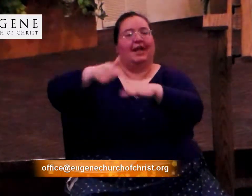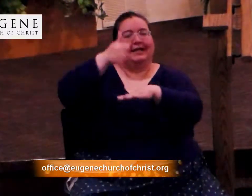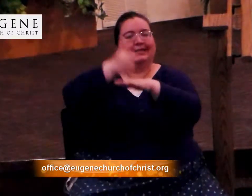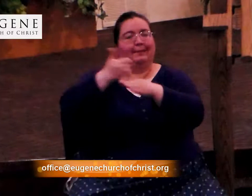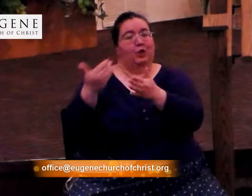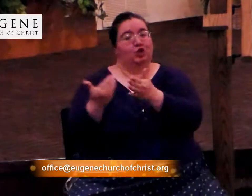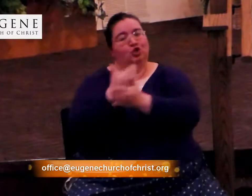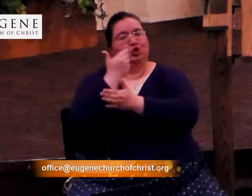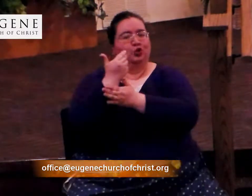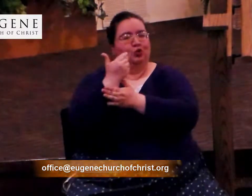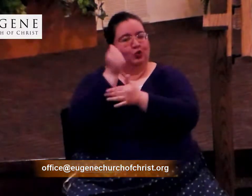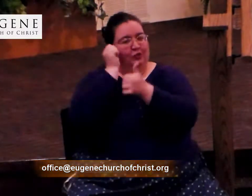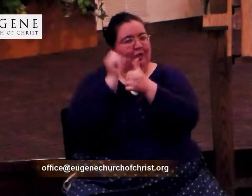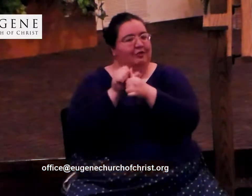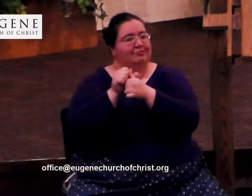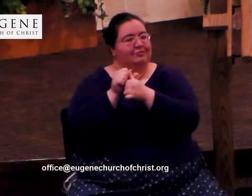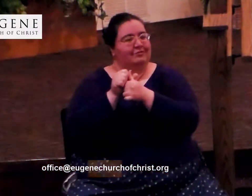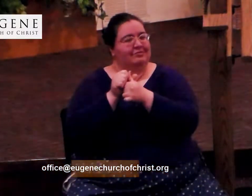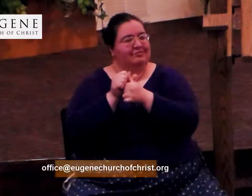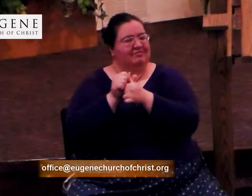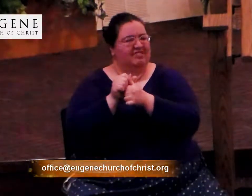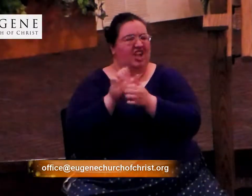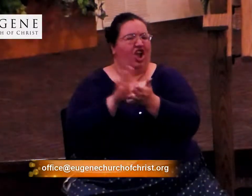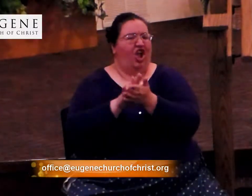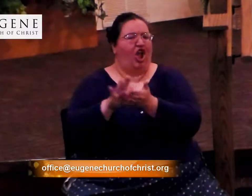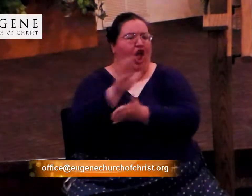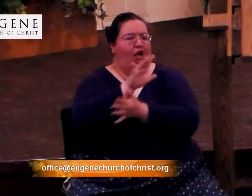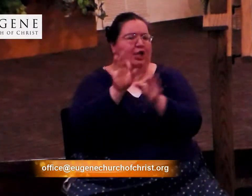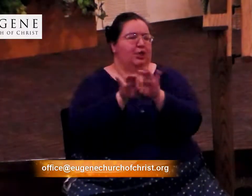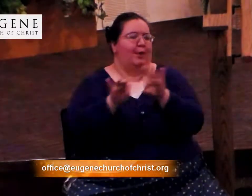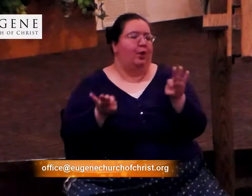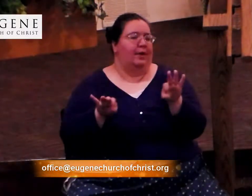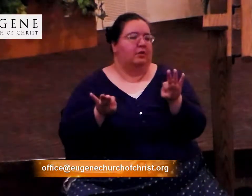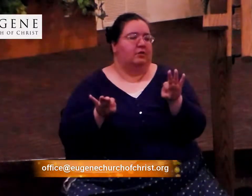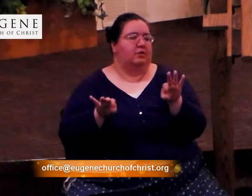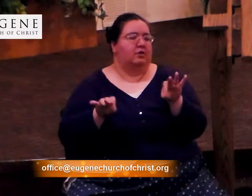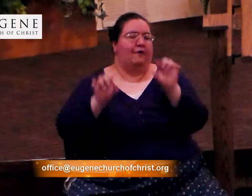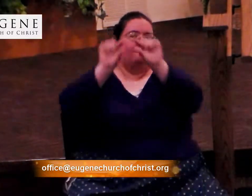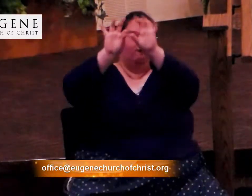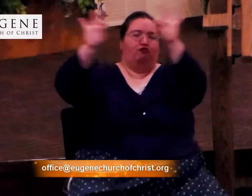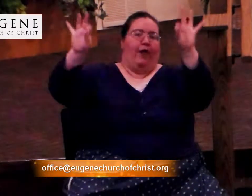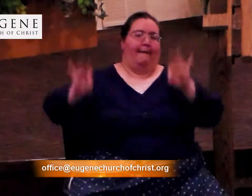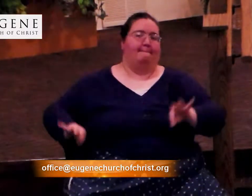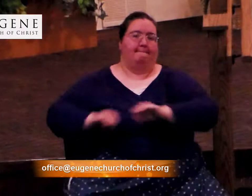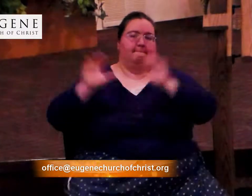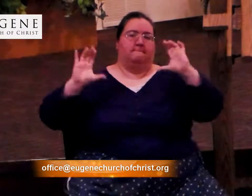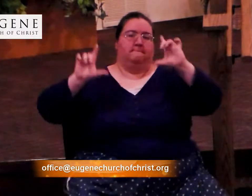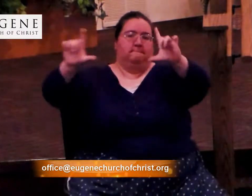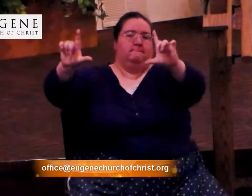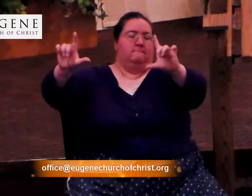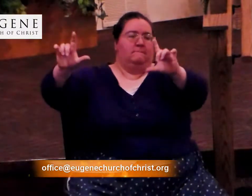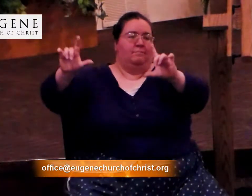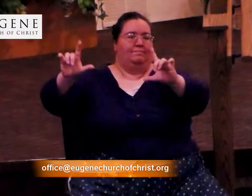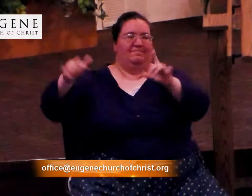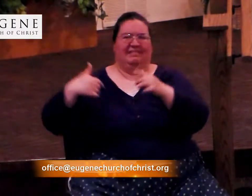is framed on my wall because that one cost a lot of money. And as we go, we have these remembrances that we